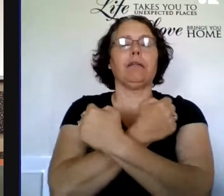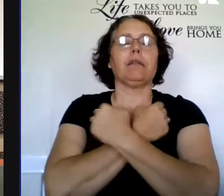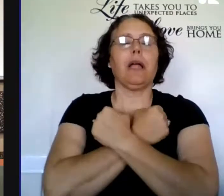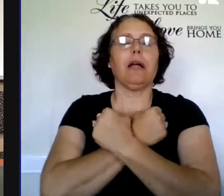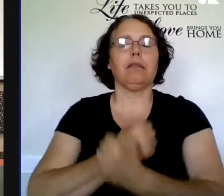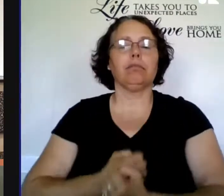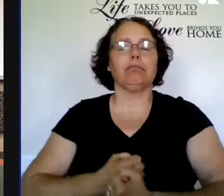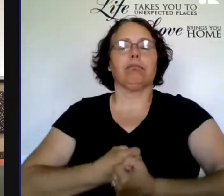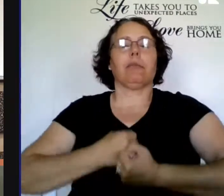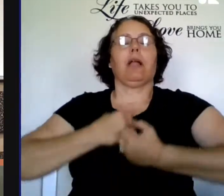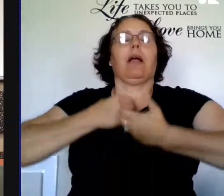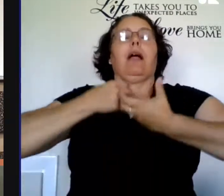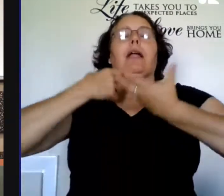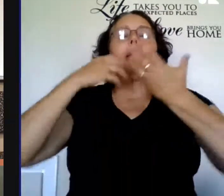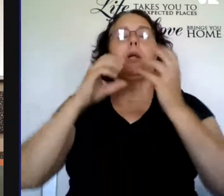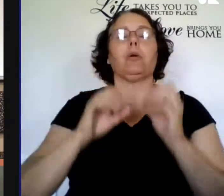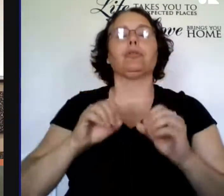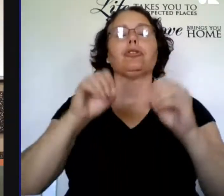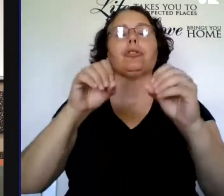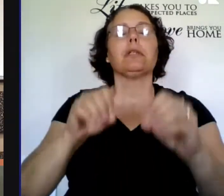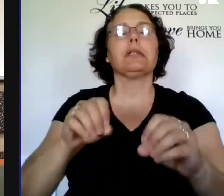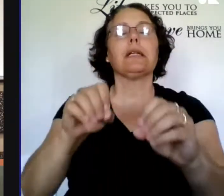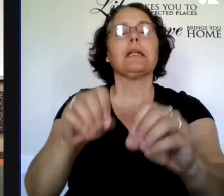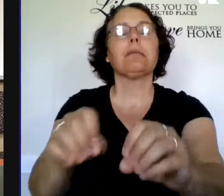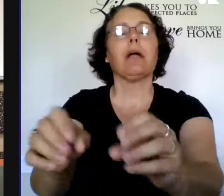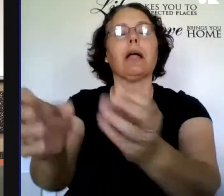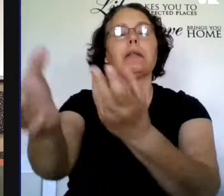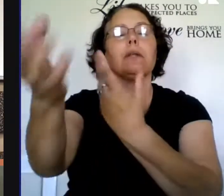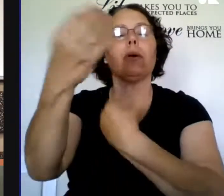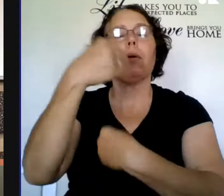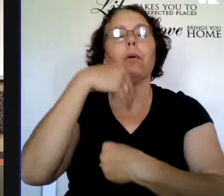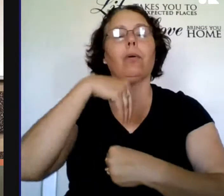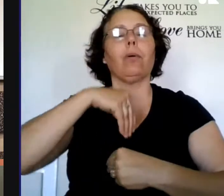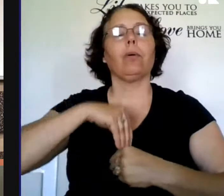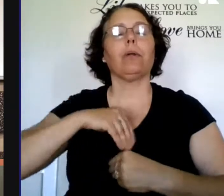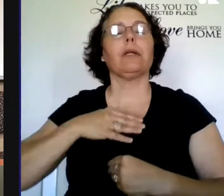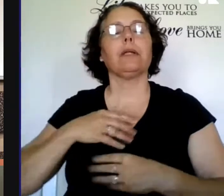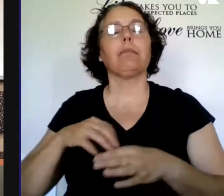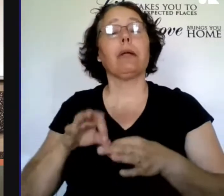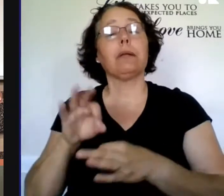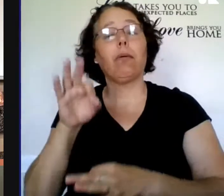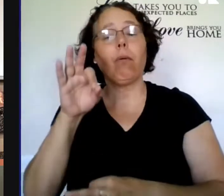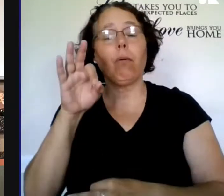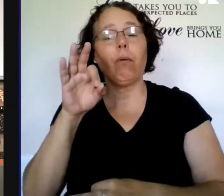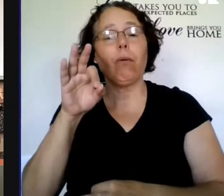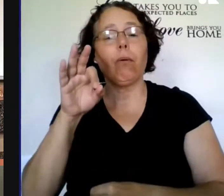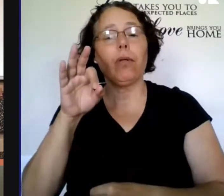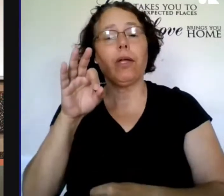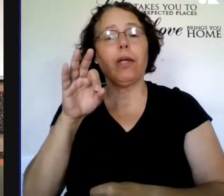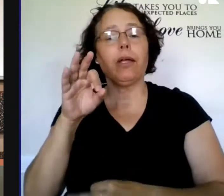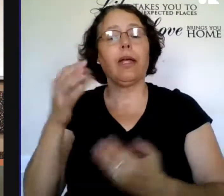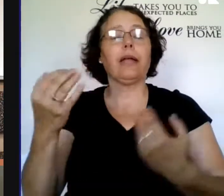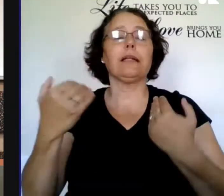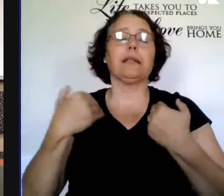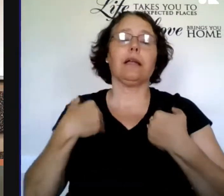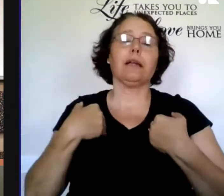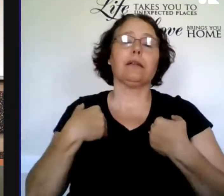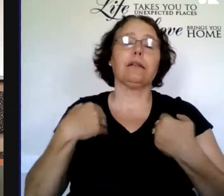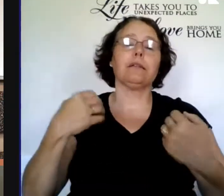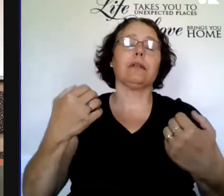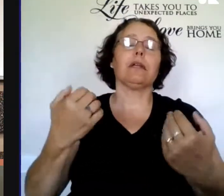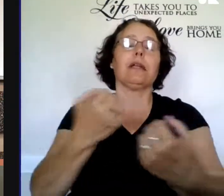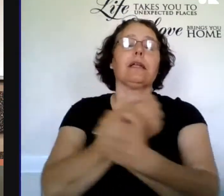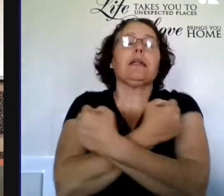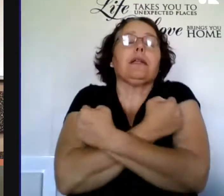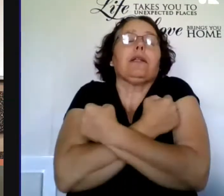got love like an ocean in my soul. I've got